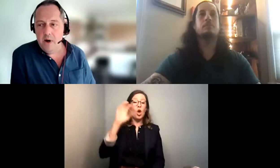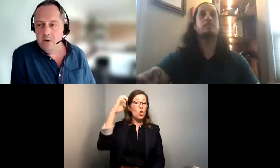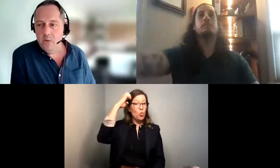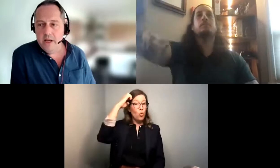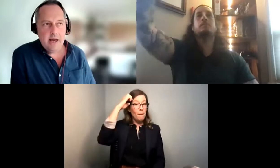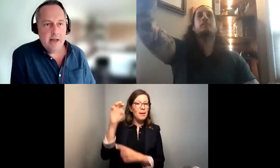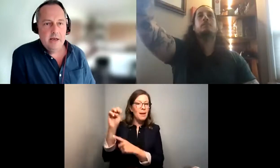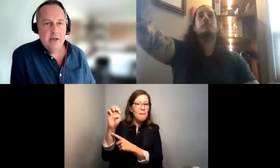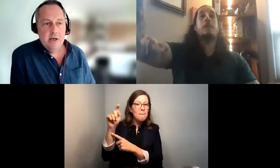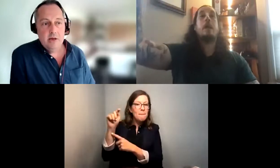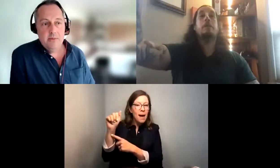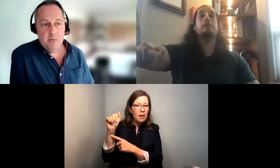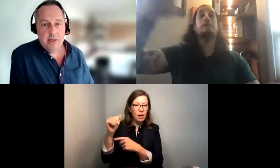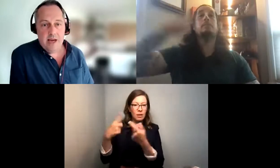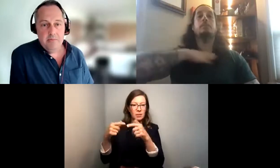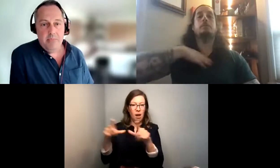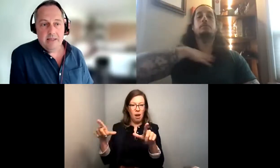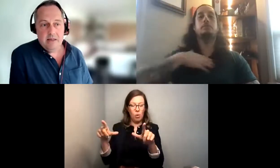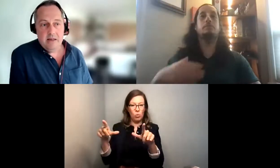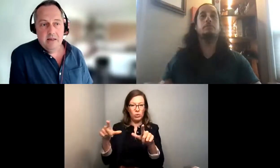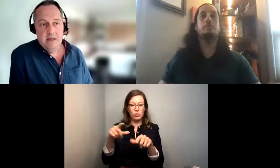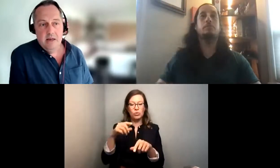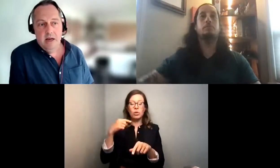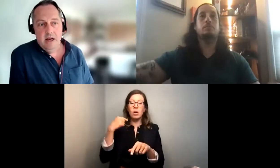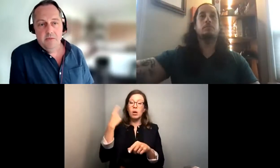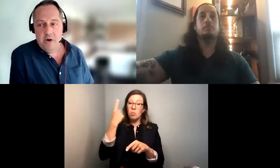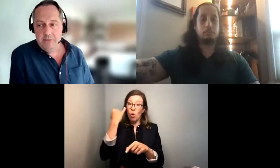at whether we can come up with a better